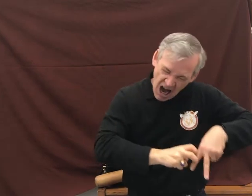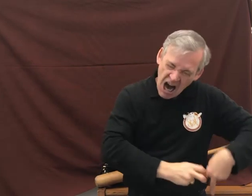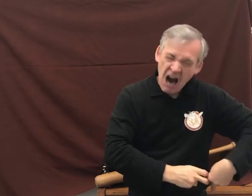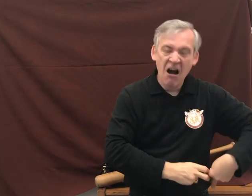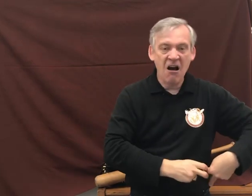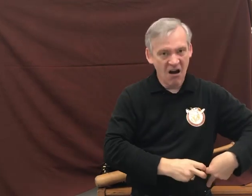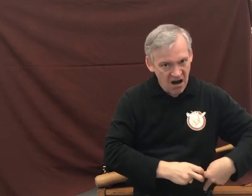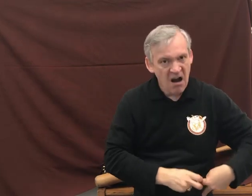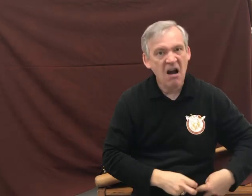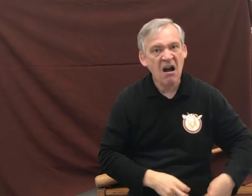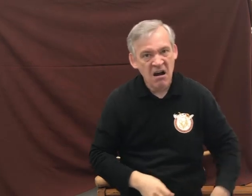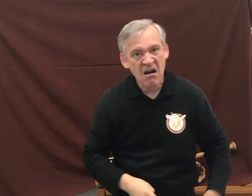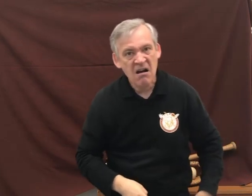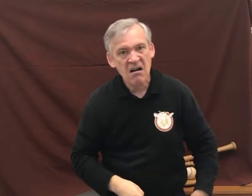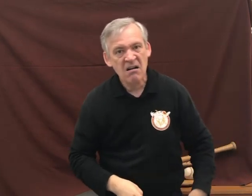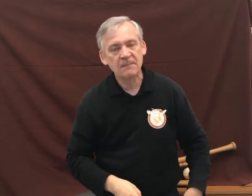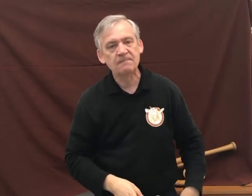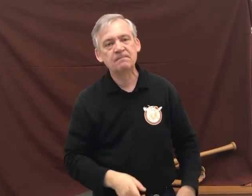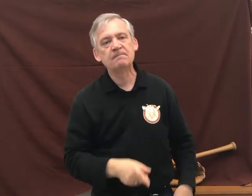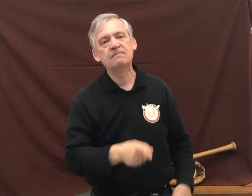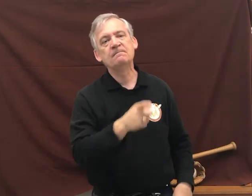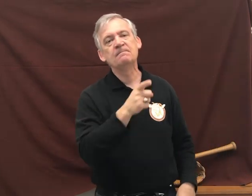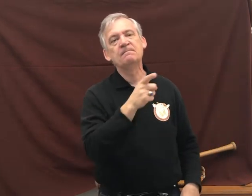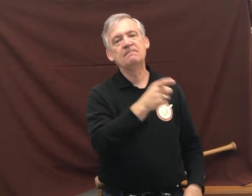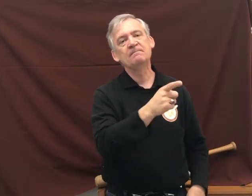My father told me about another hero.